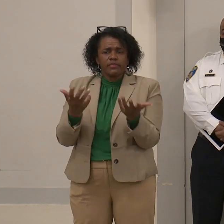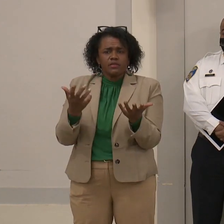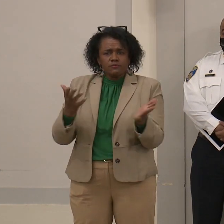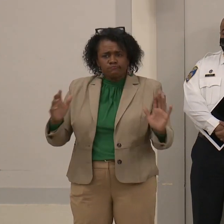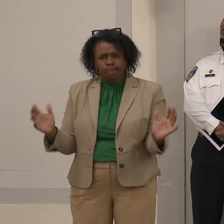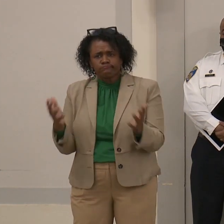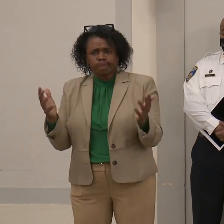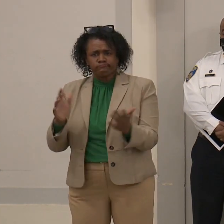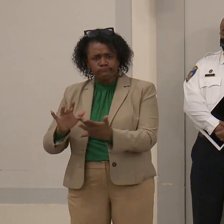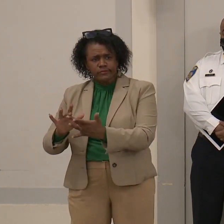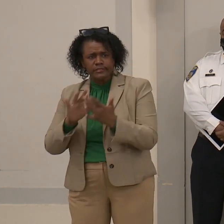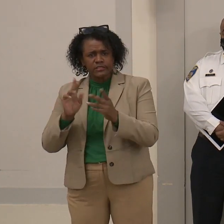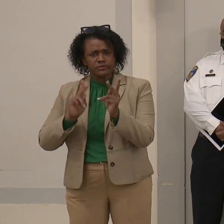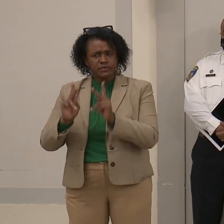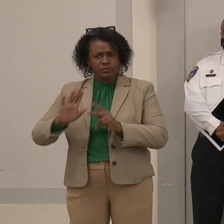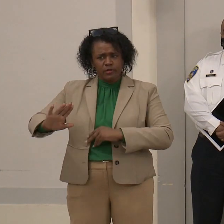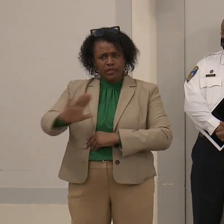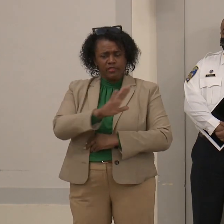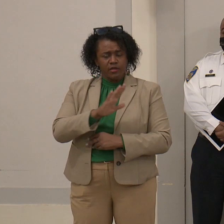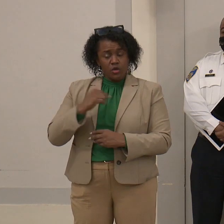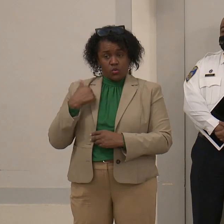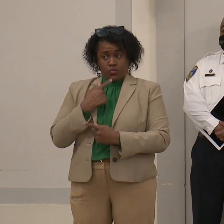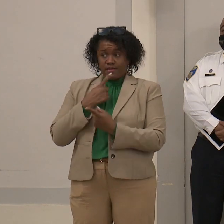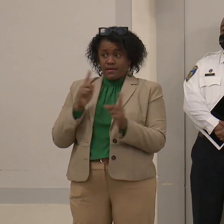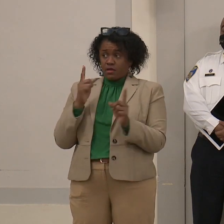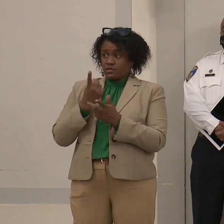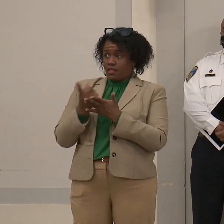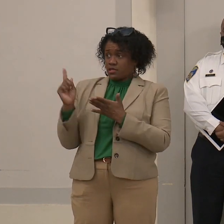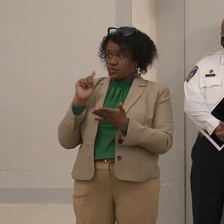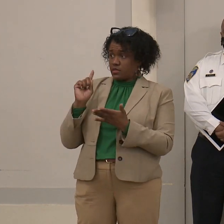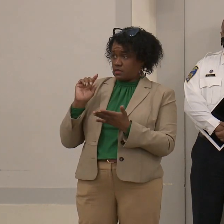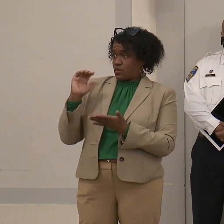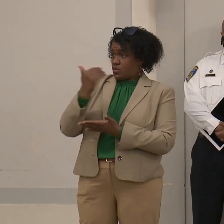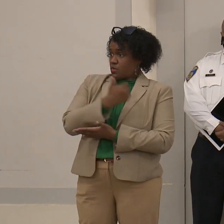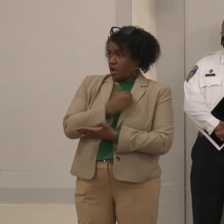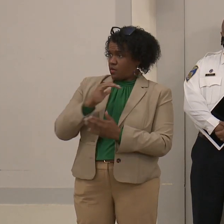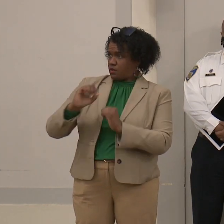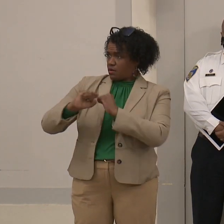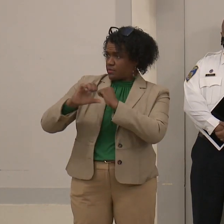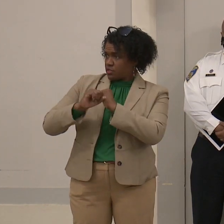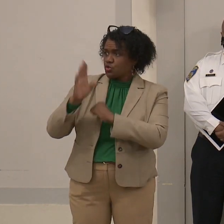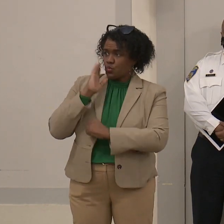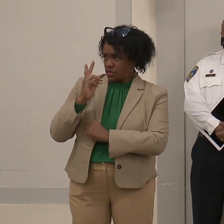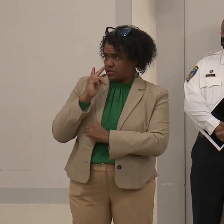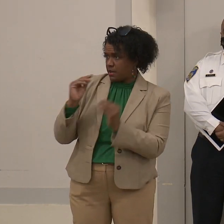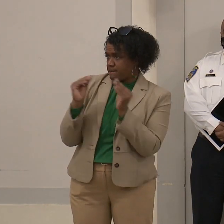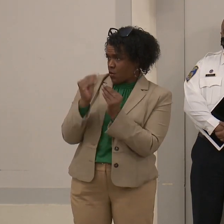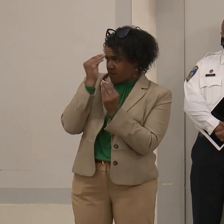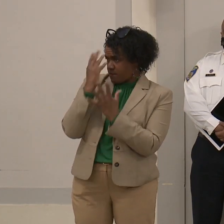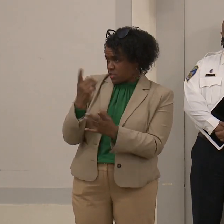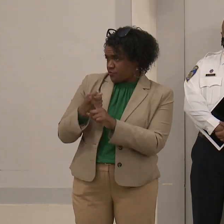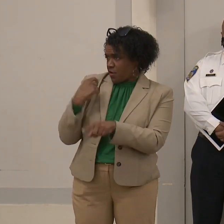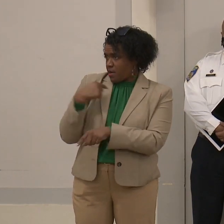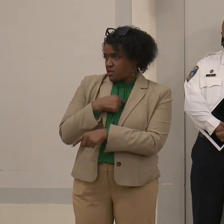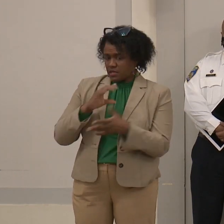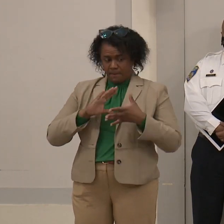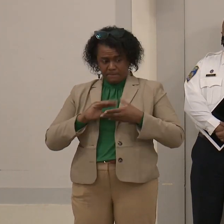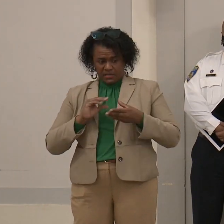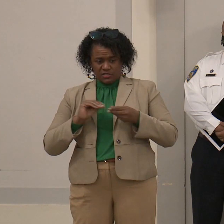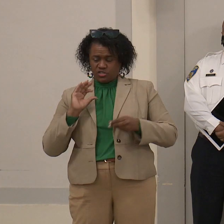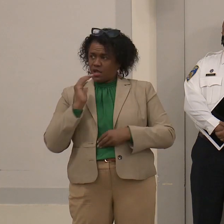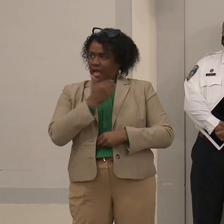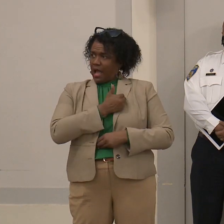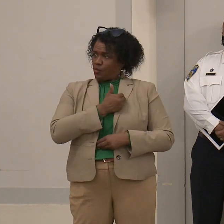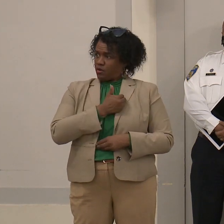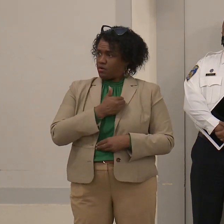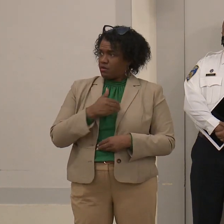trying to reach people where they are. We announced last week the partnership with Micah and Morgan. You're going to see more from us using credible messengers in our community,